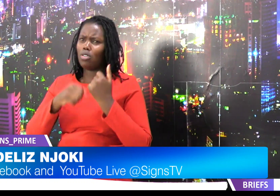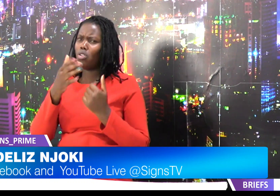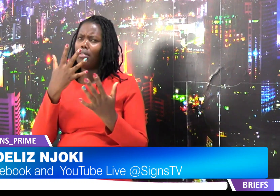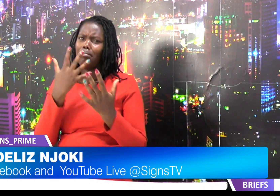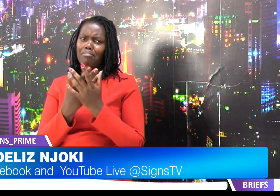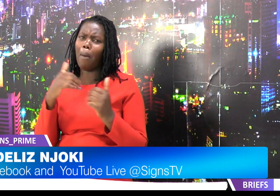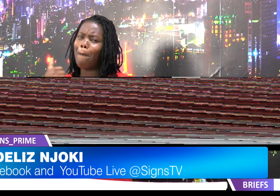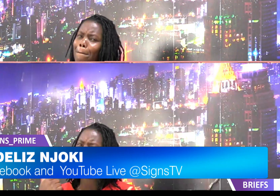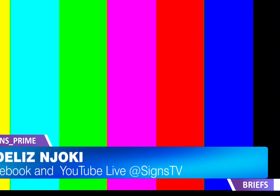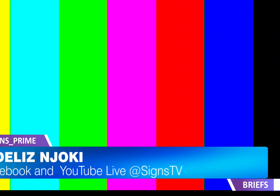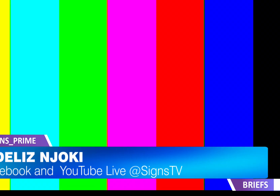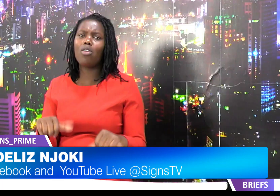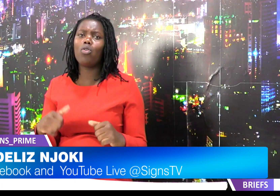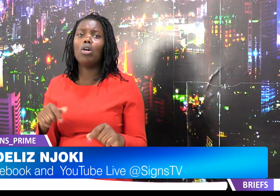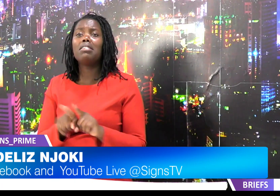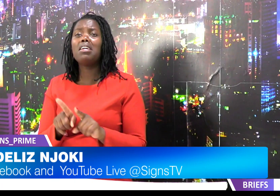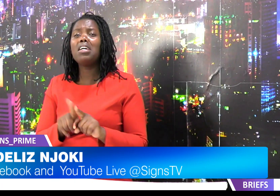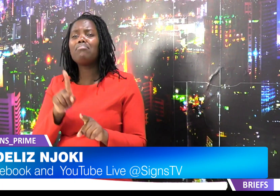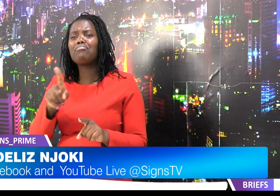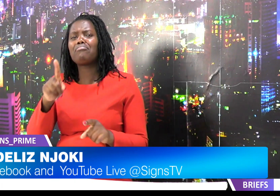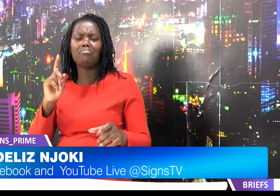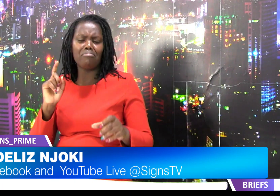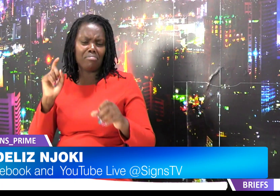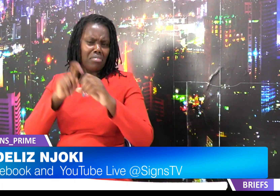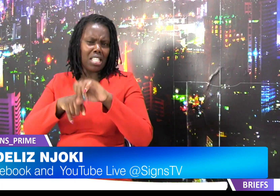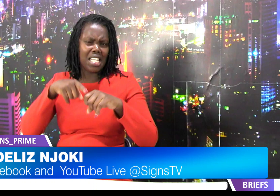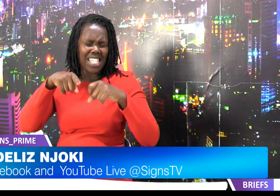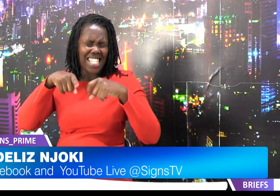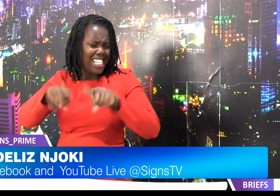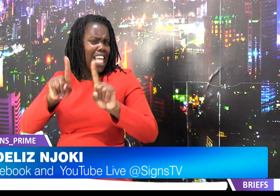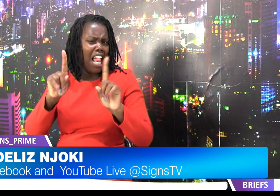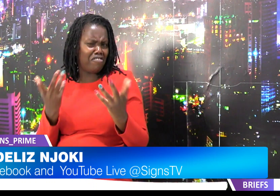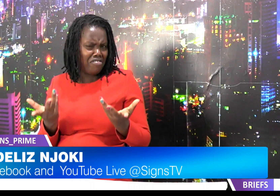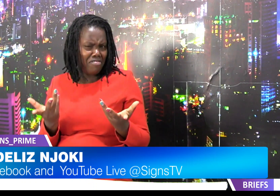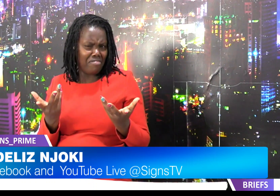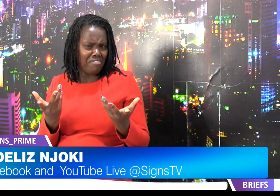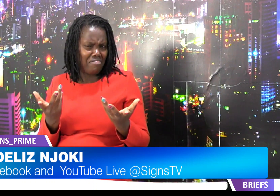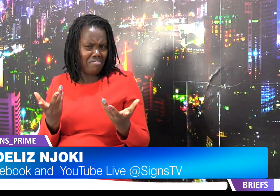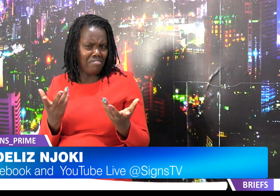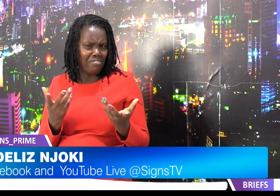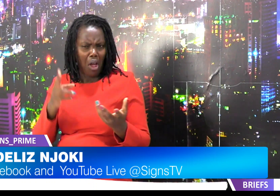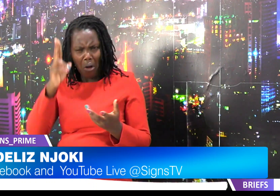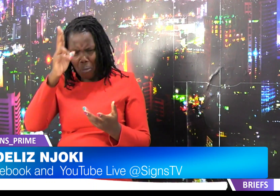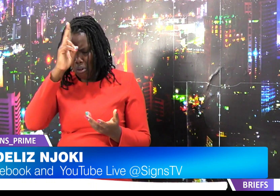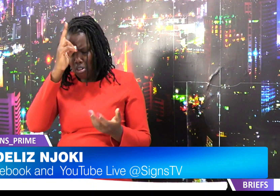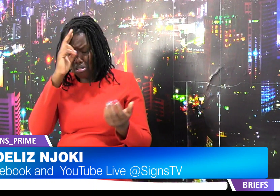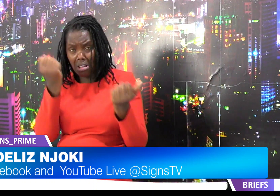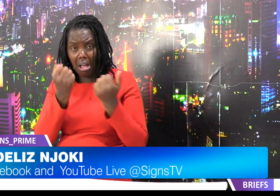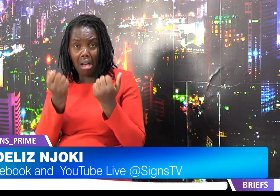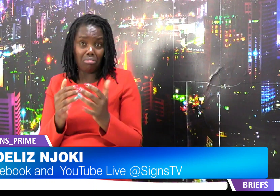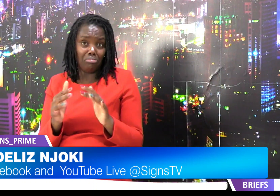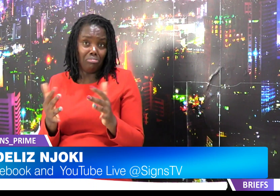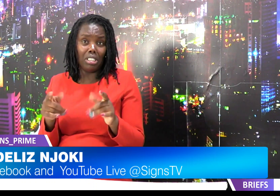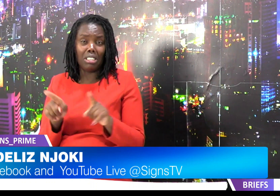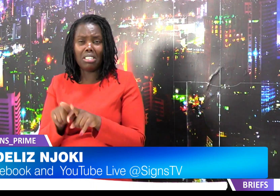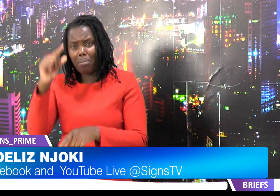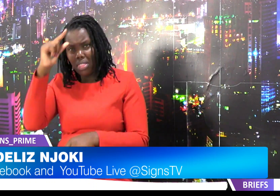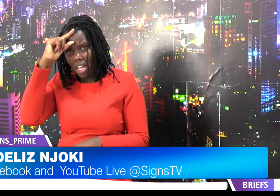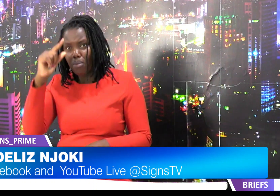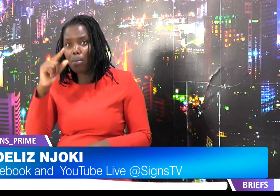she staged the incident by getting into the police vehicle herself. The governor later took